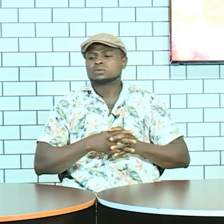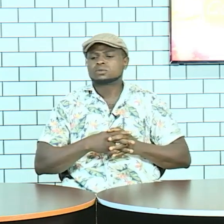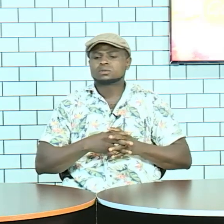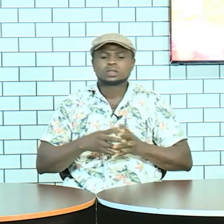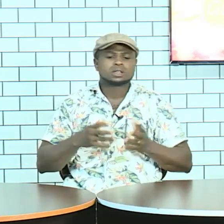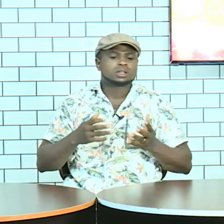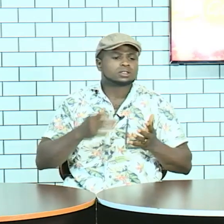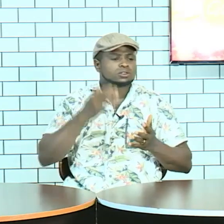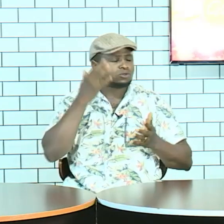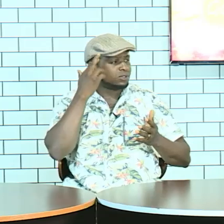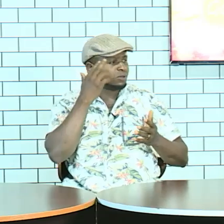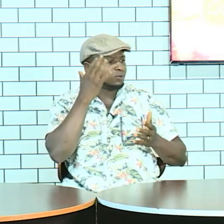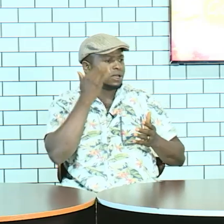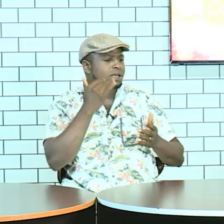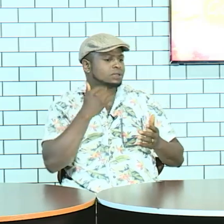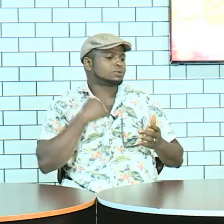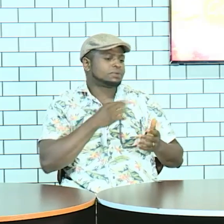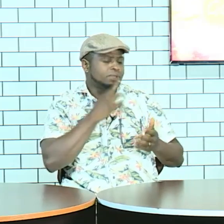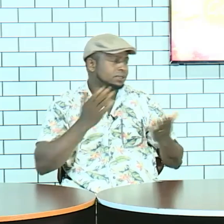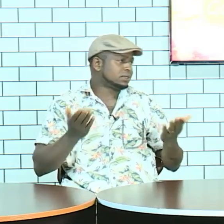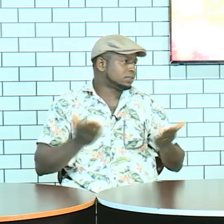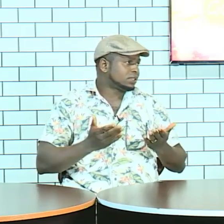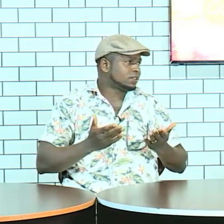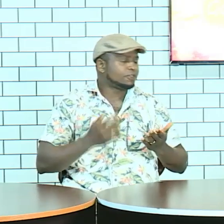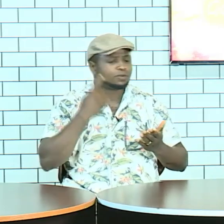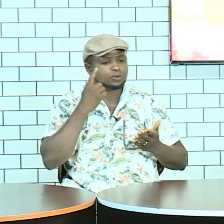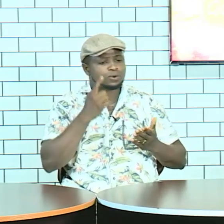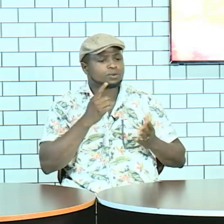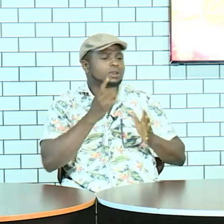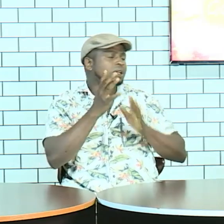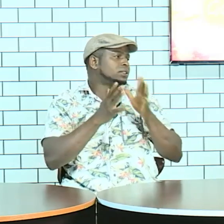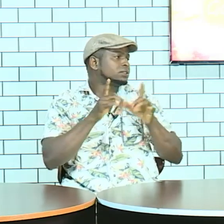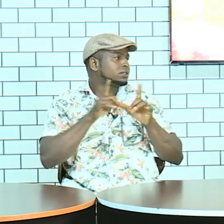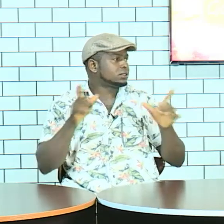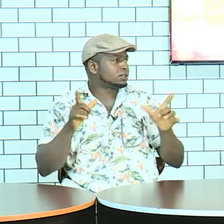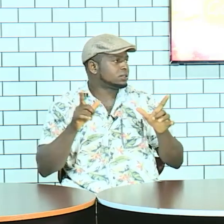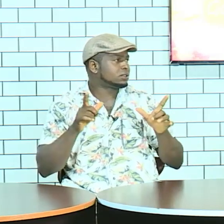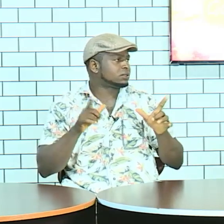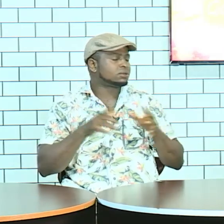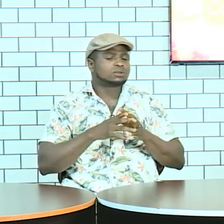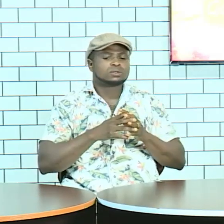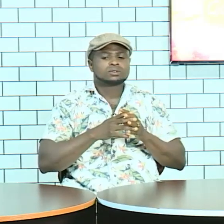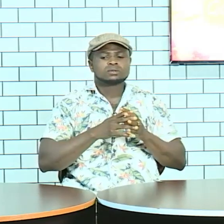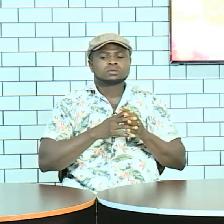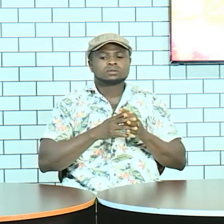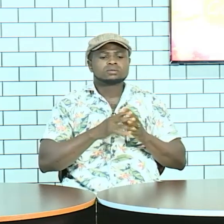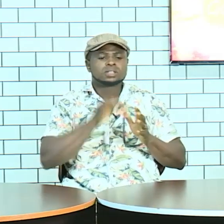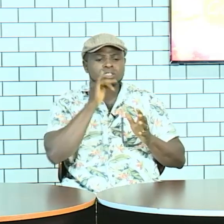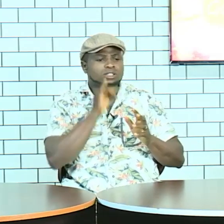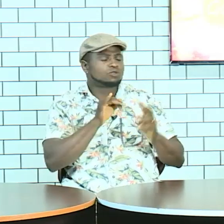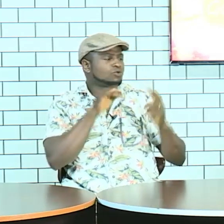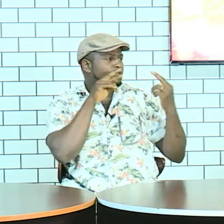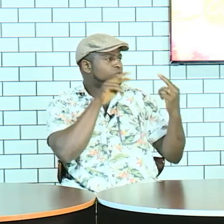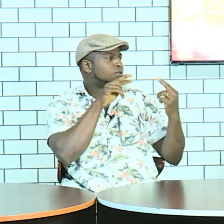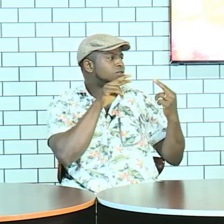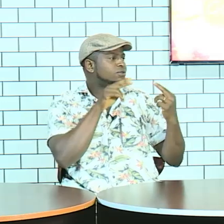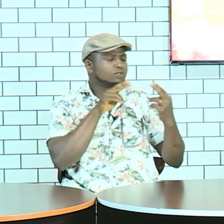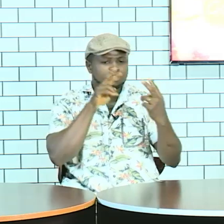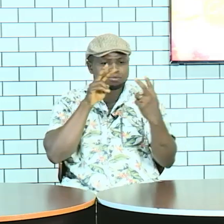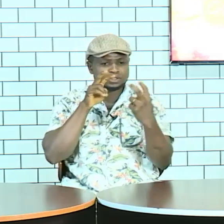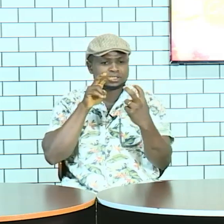Okay, the reason why we are here for the Sign Language Week is